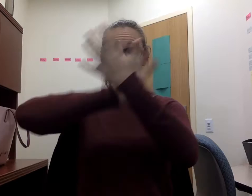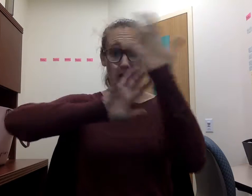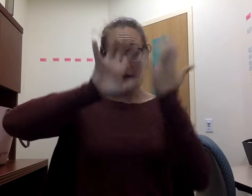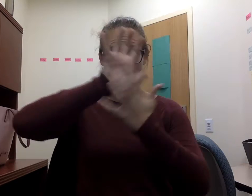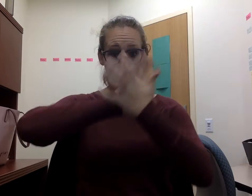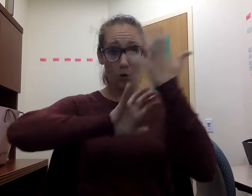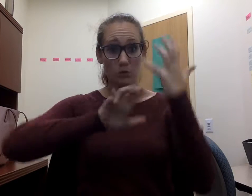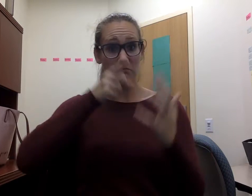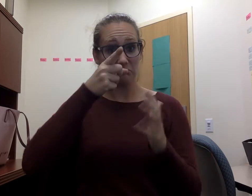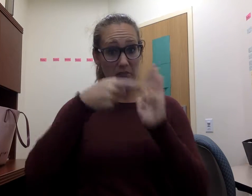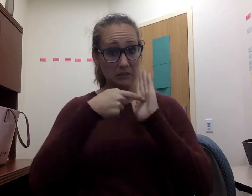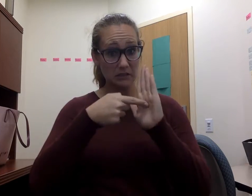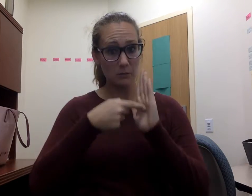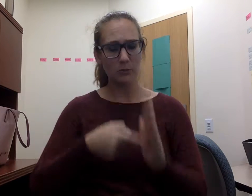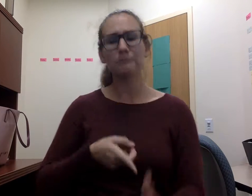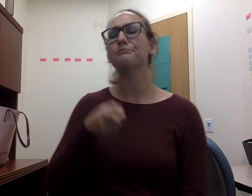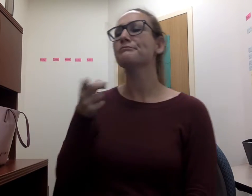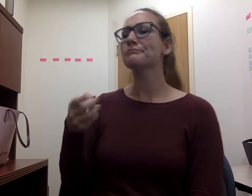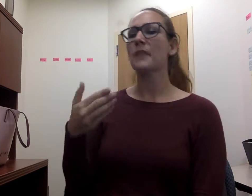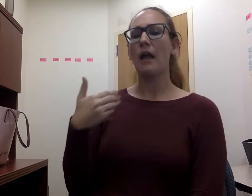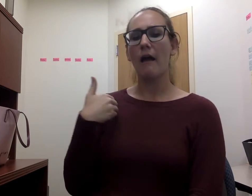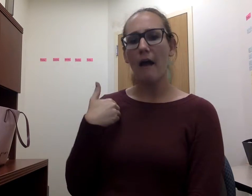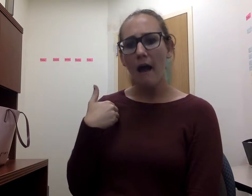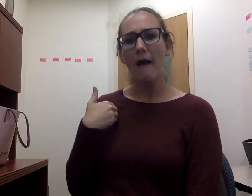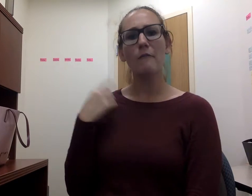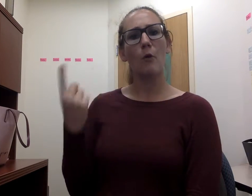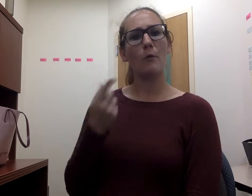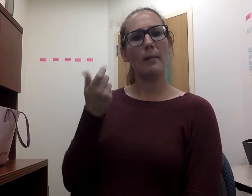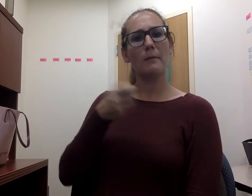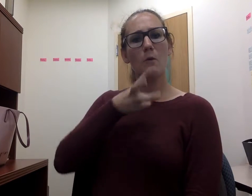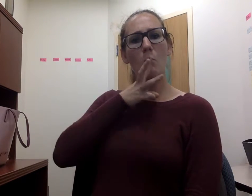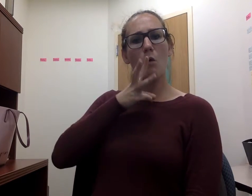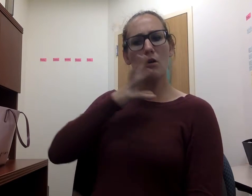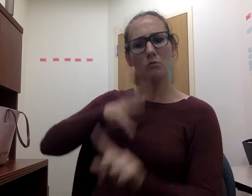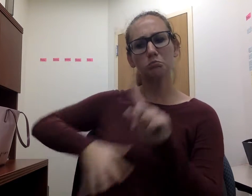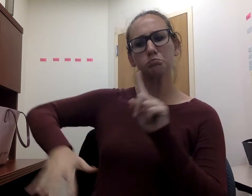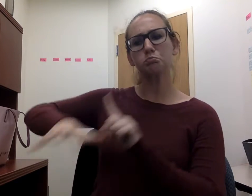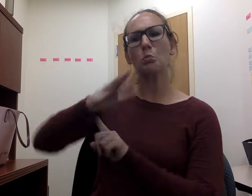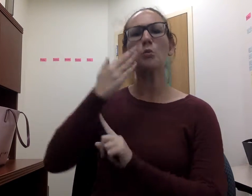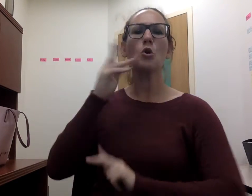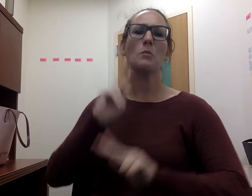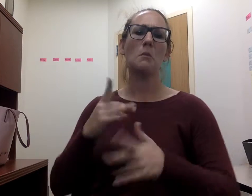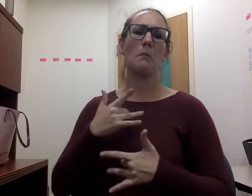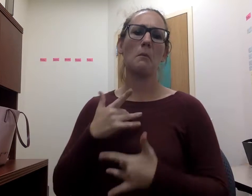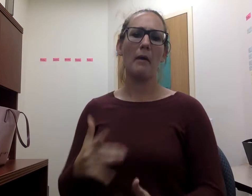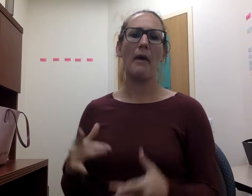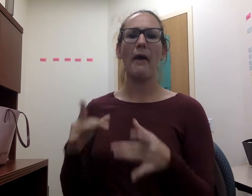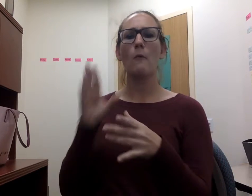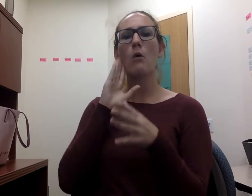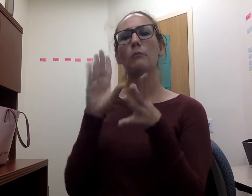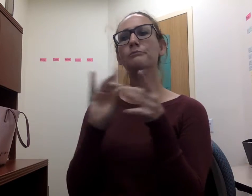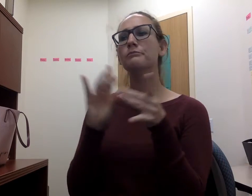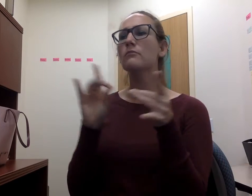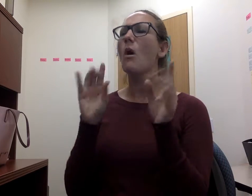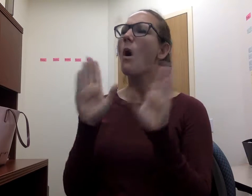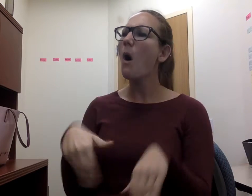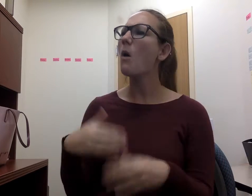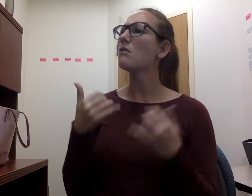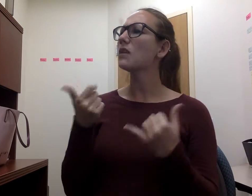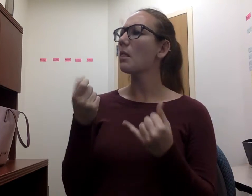in the atmosphere. We talk about relative humidity. It's a humid day, it's a dry day. Either way, there's water, sometimes a little, sometimes a lot. There's a lot